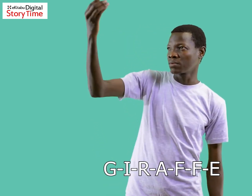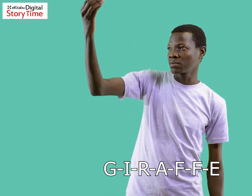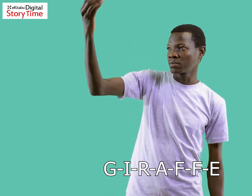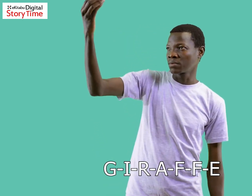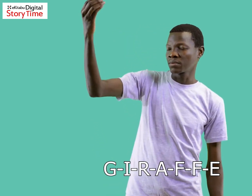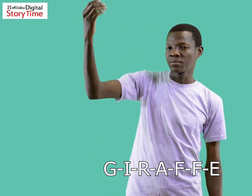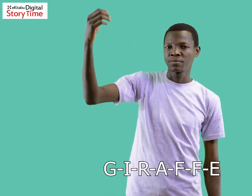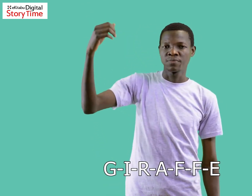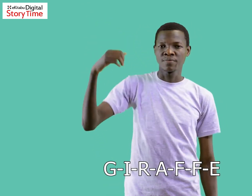Giraffe,